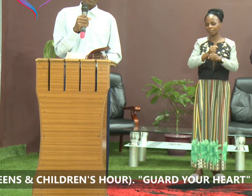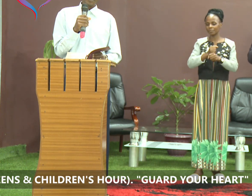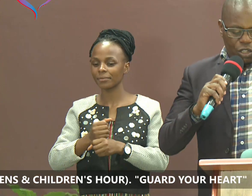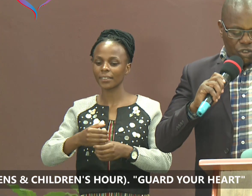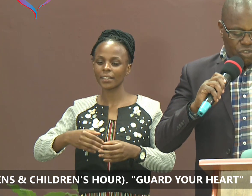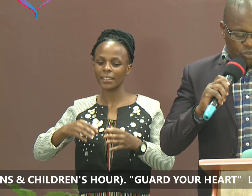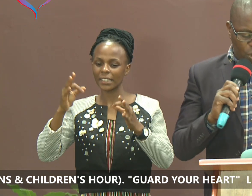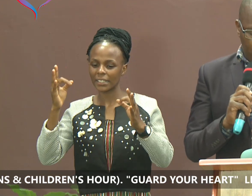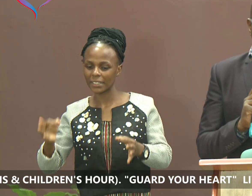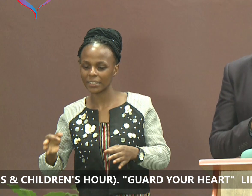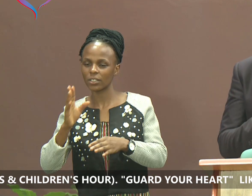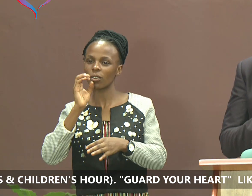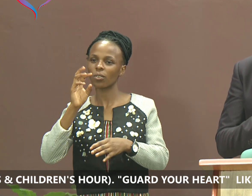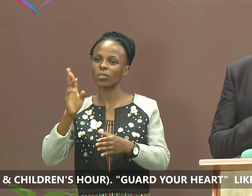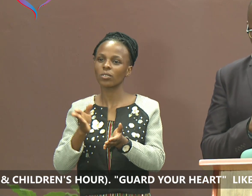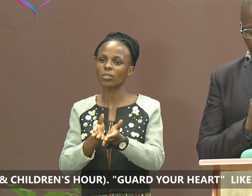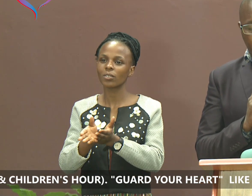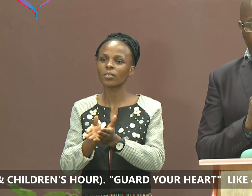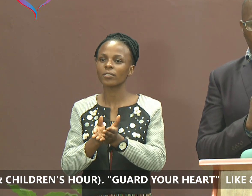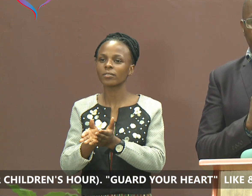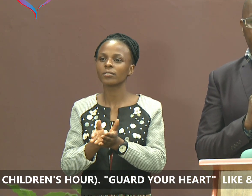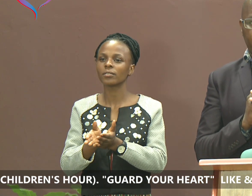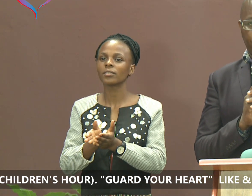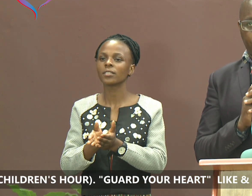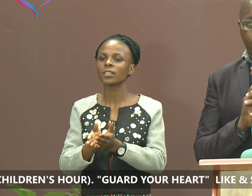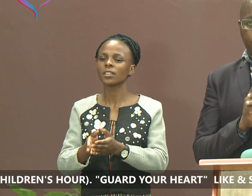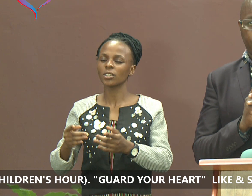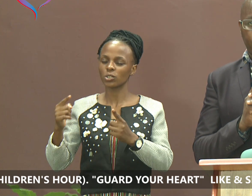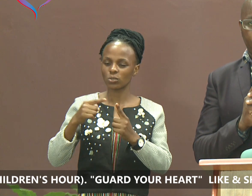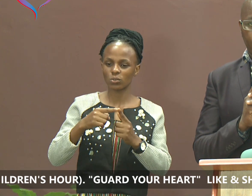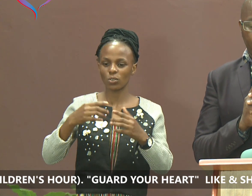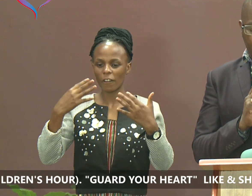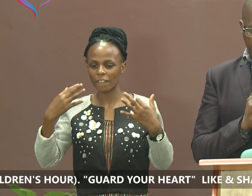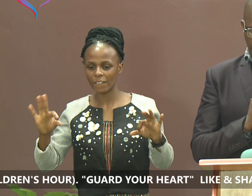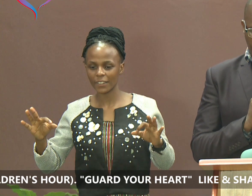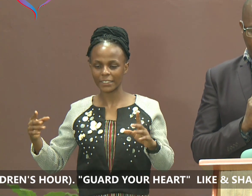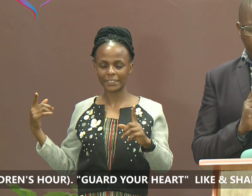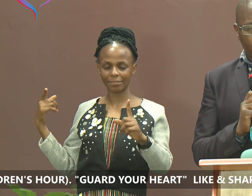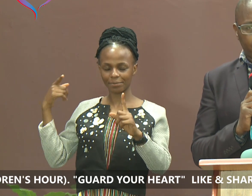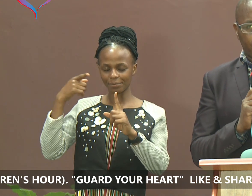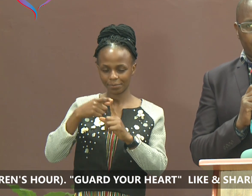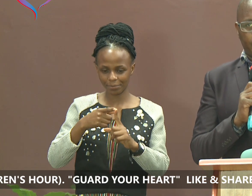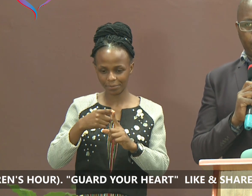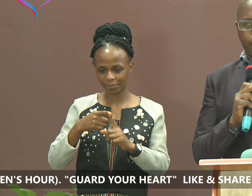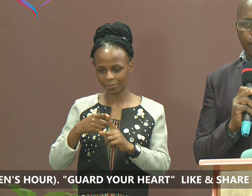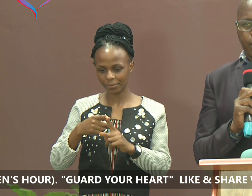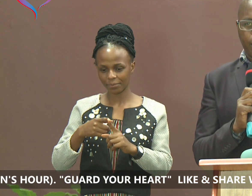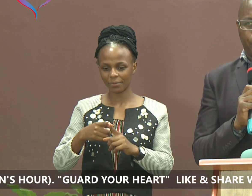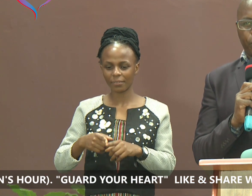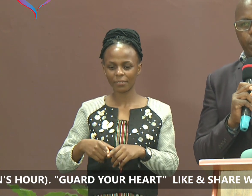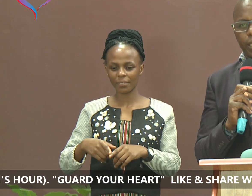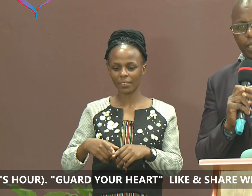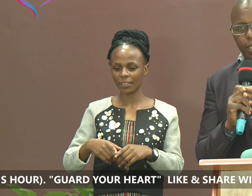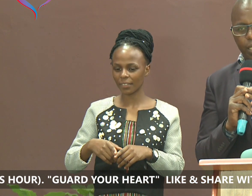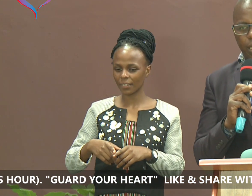services to accomplish objectives. There are methods, there are techniques, there